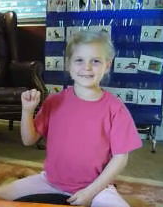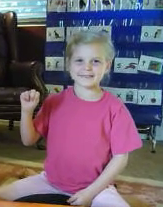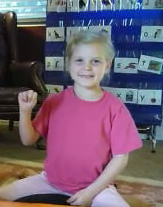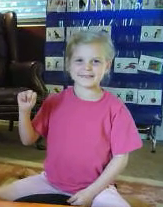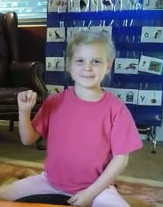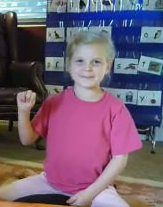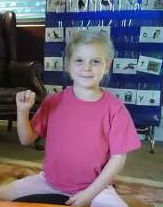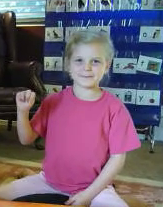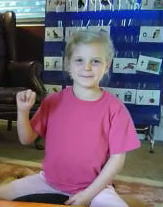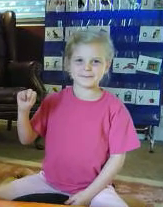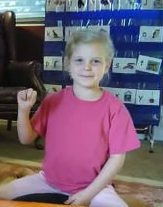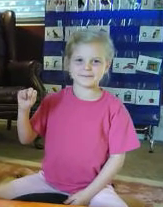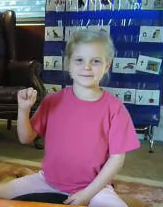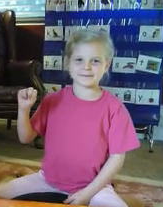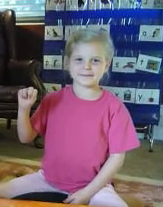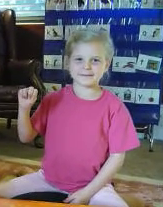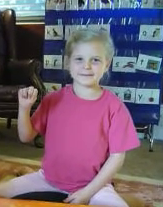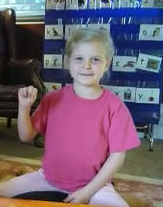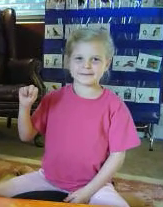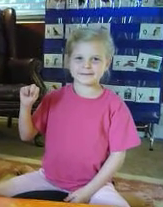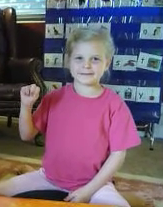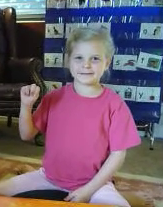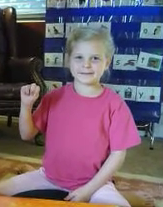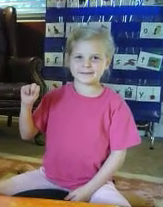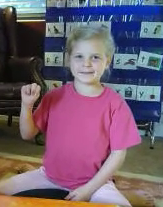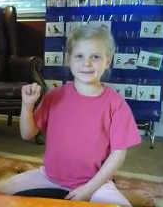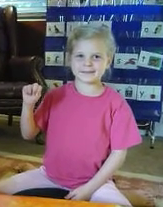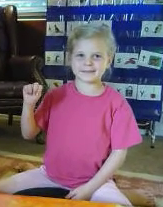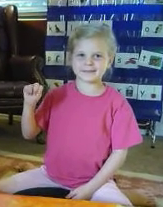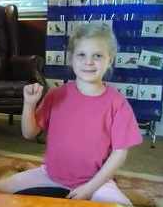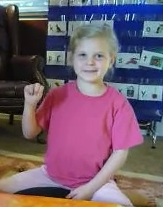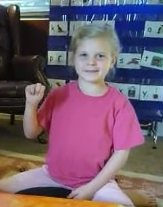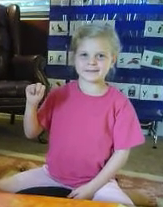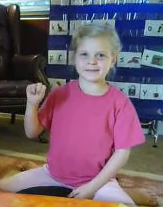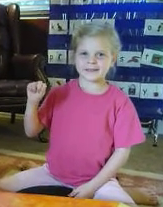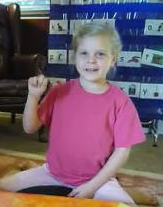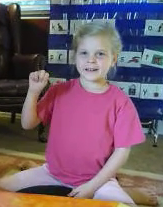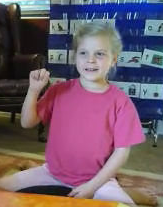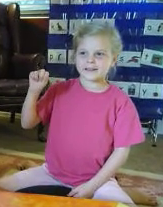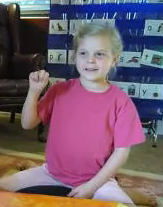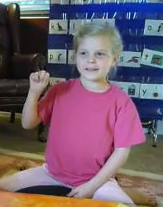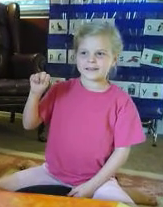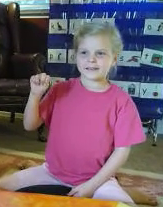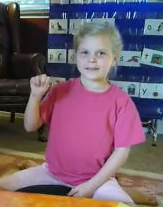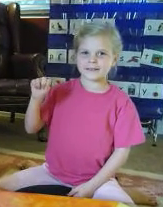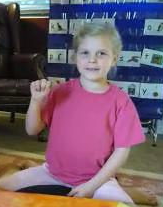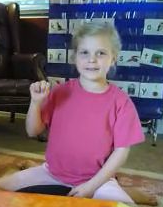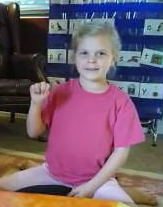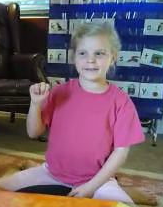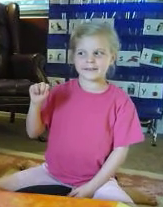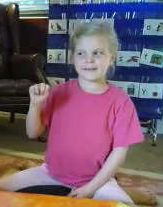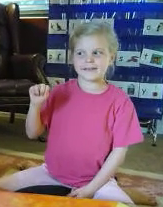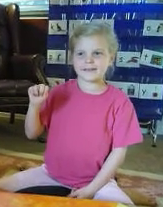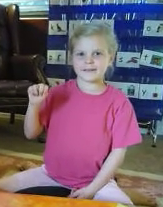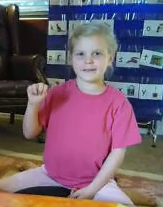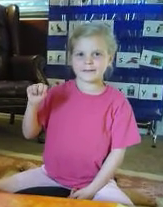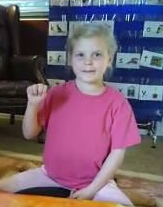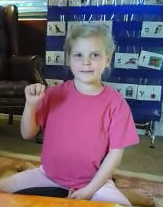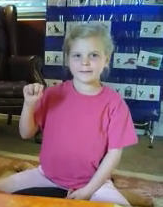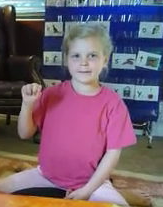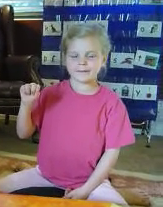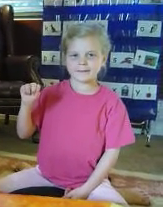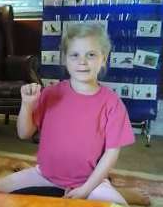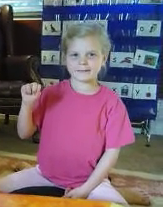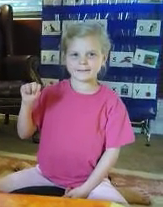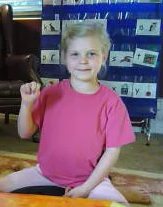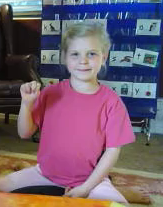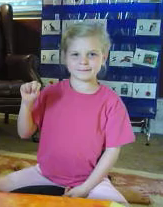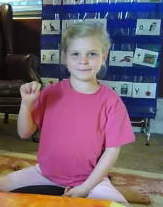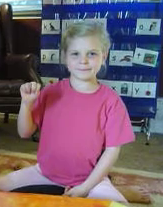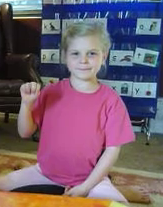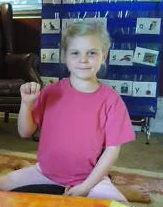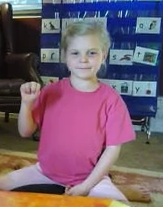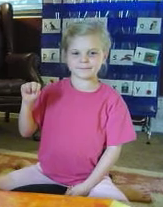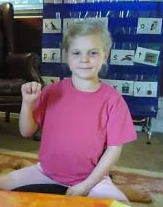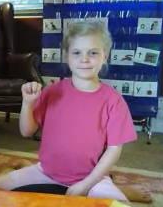The next letter that we're going to learn about makes the sound N. So we're going to practice it 5 times